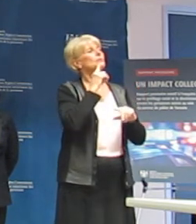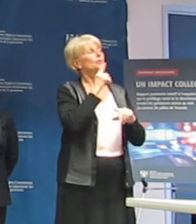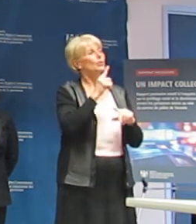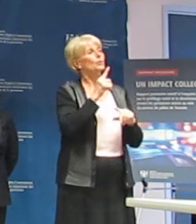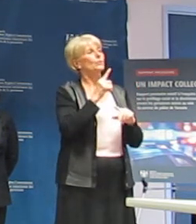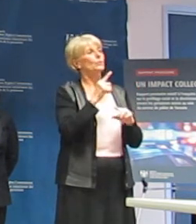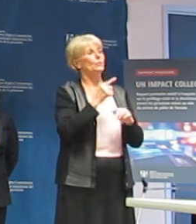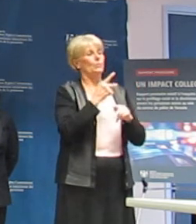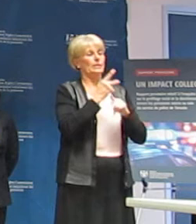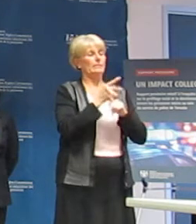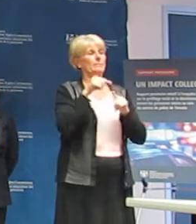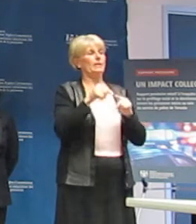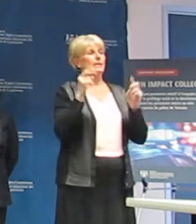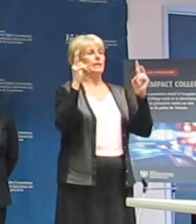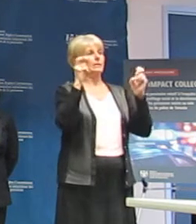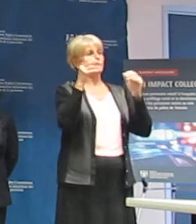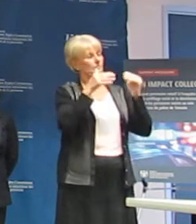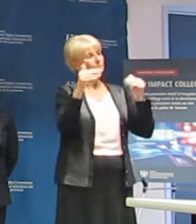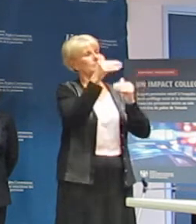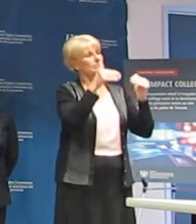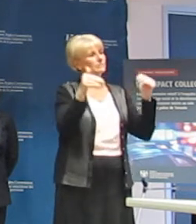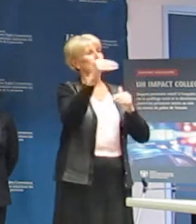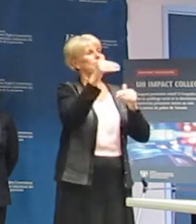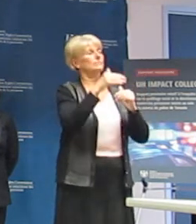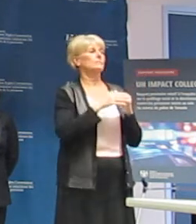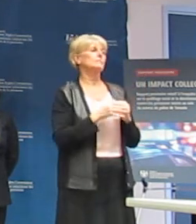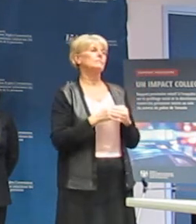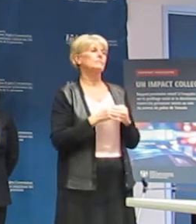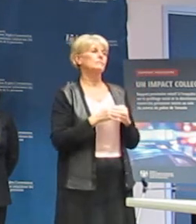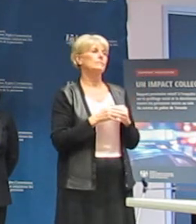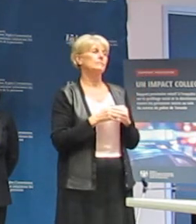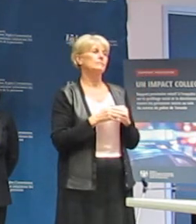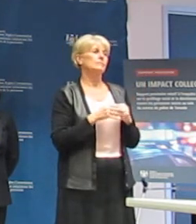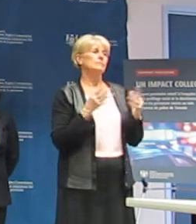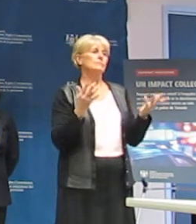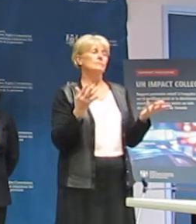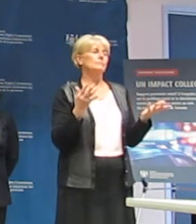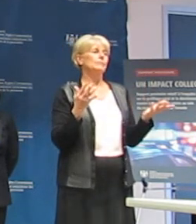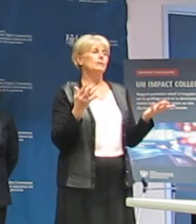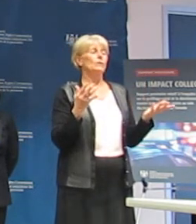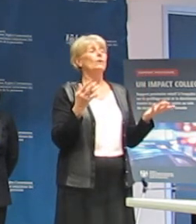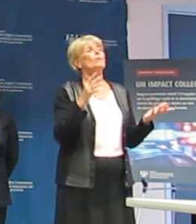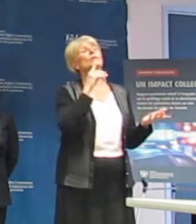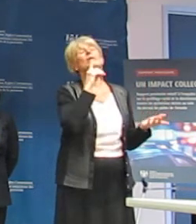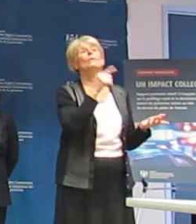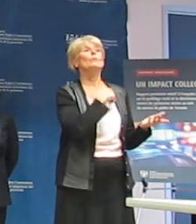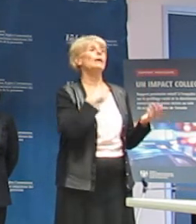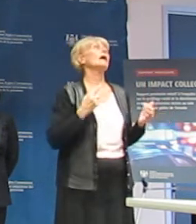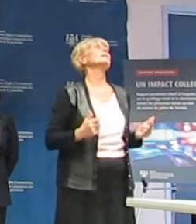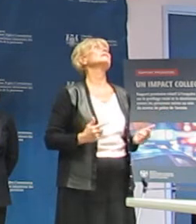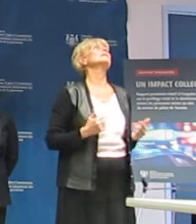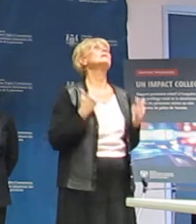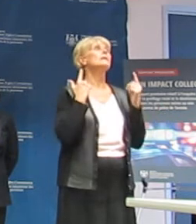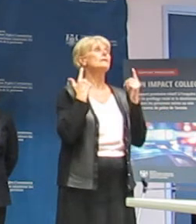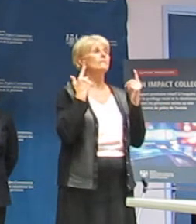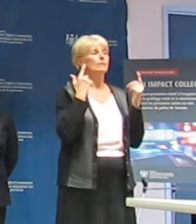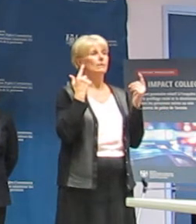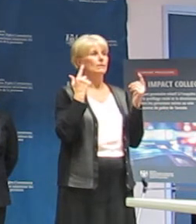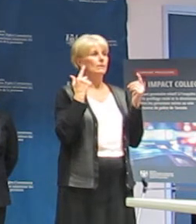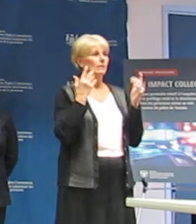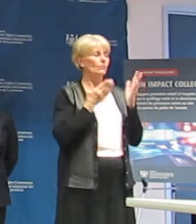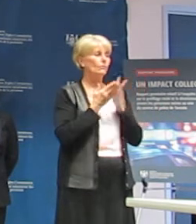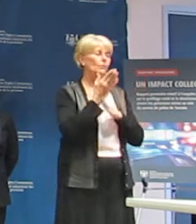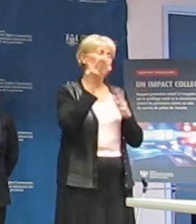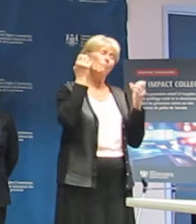keep this issue on the front burner. But it is something that we have been living with for a